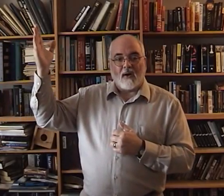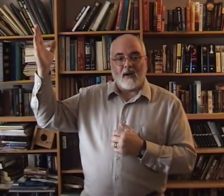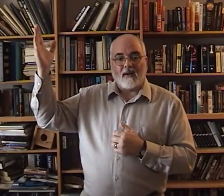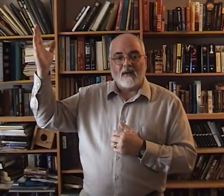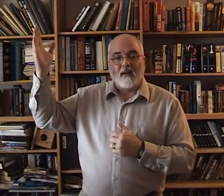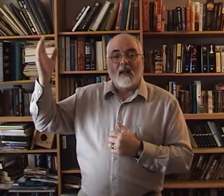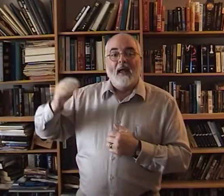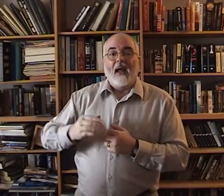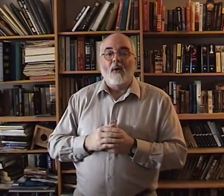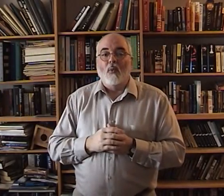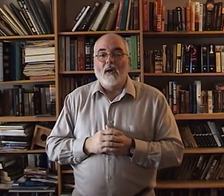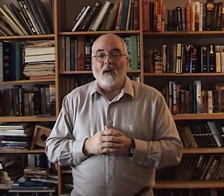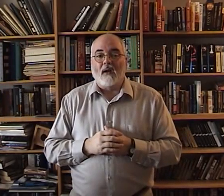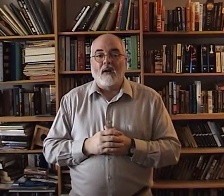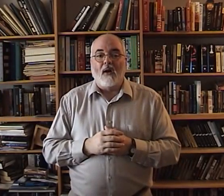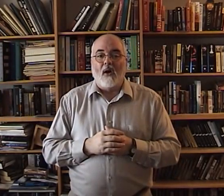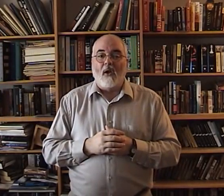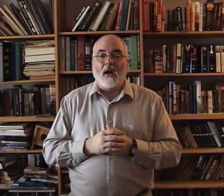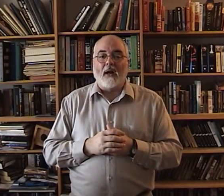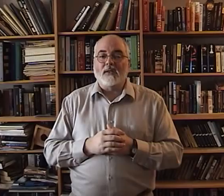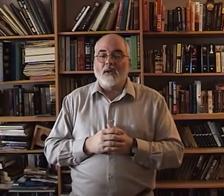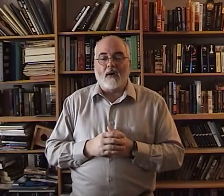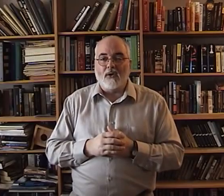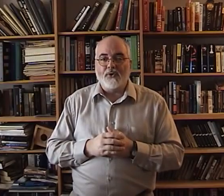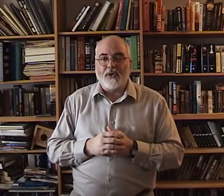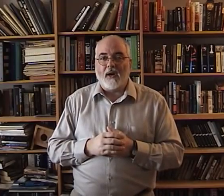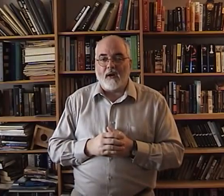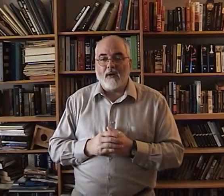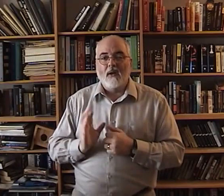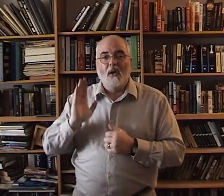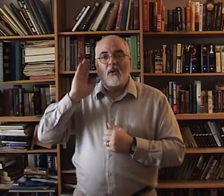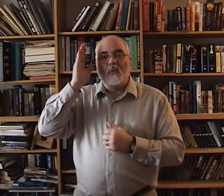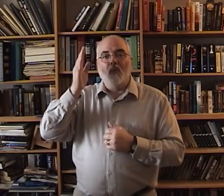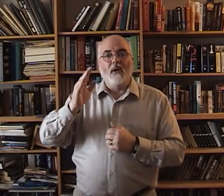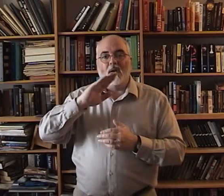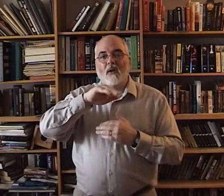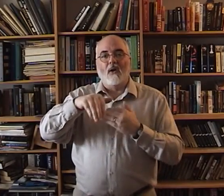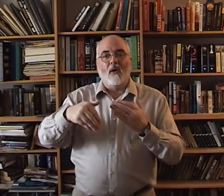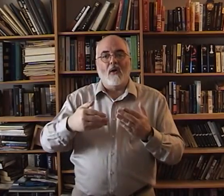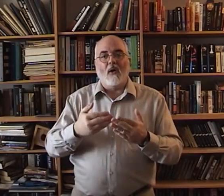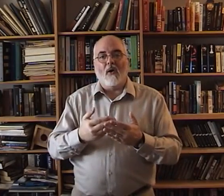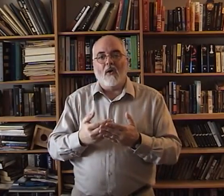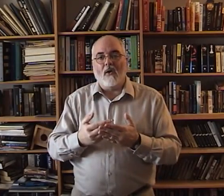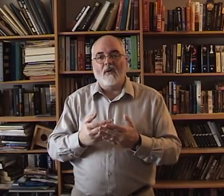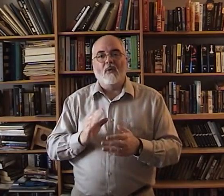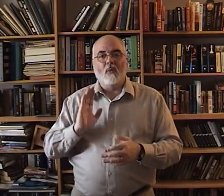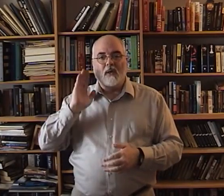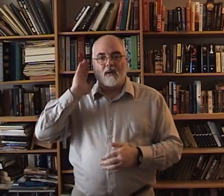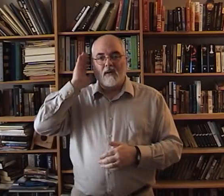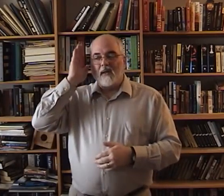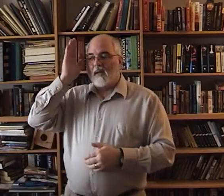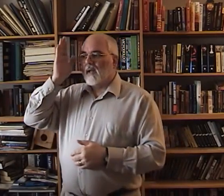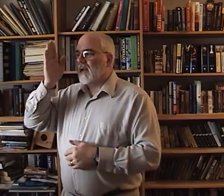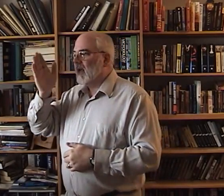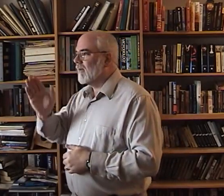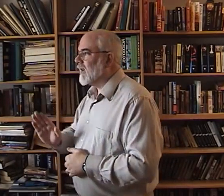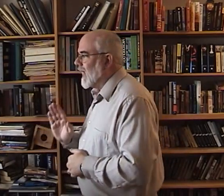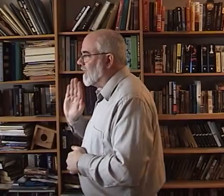right, will all our sorrow share. Will all, will. Kind of have the